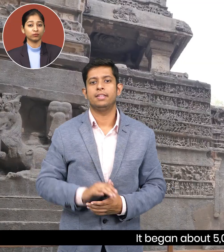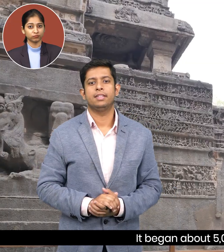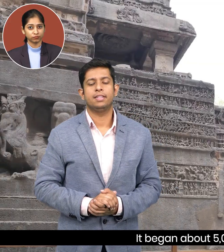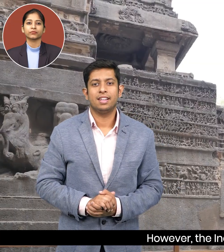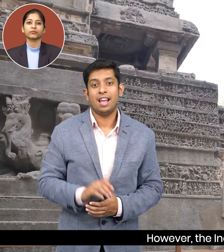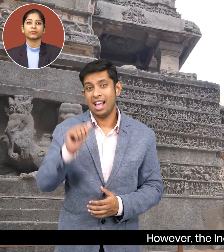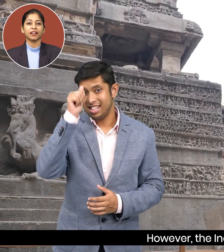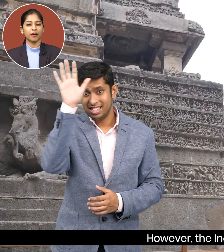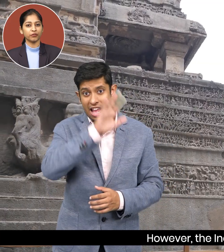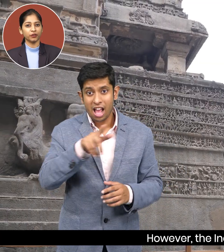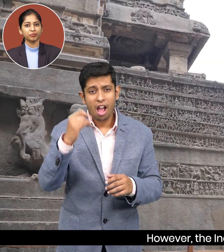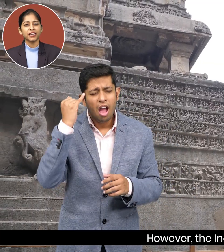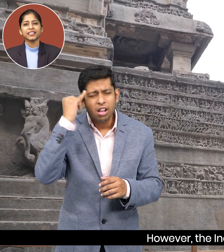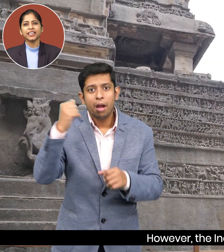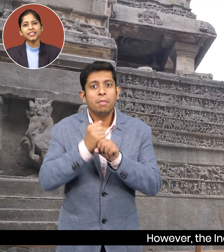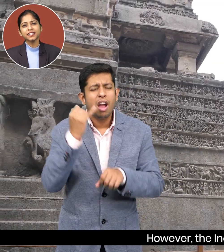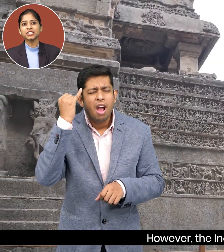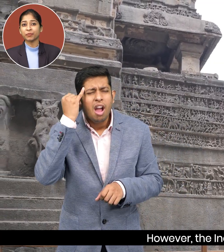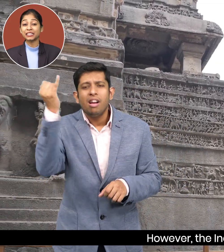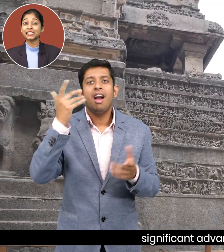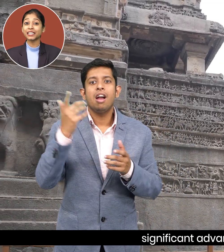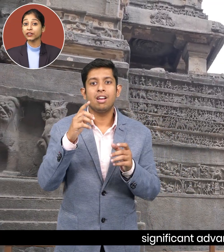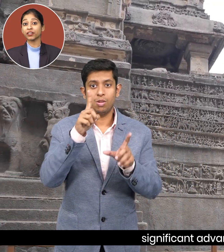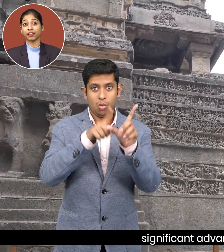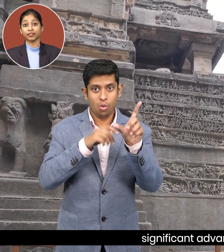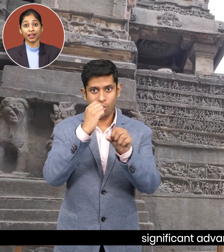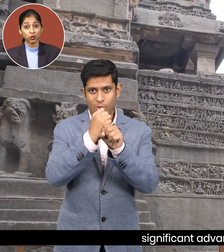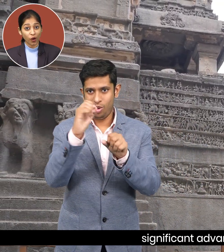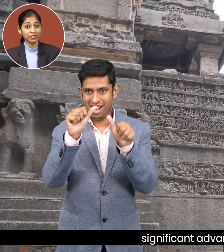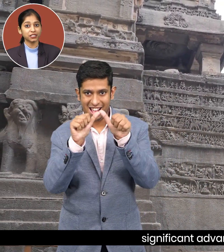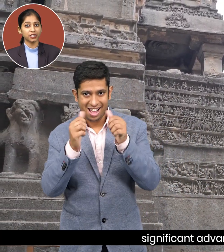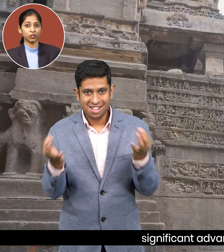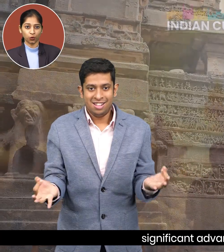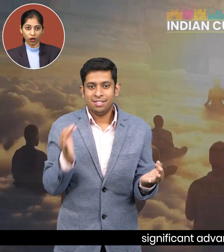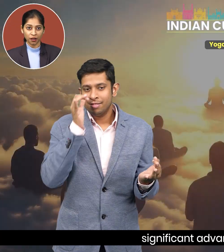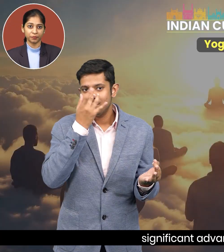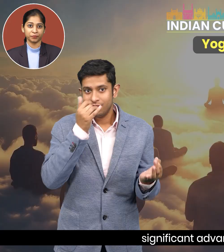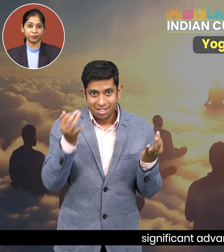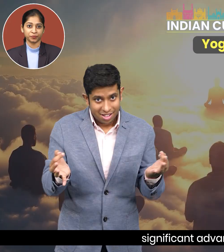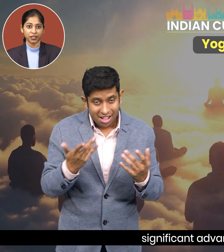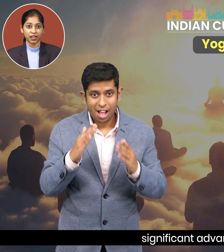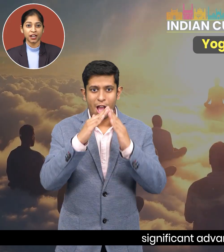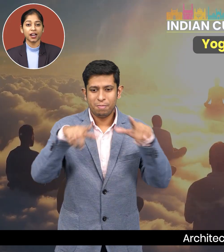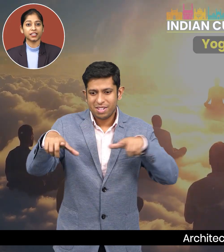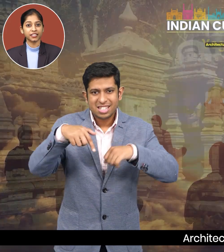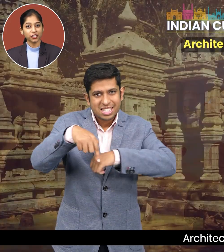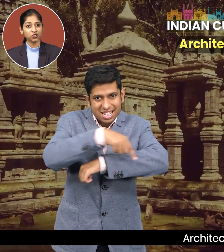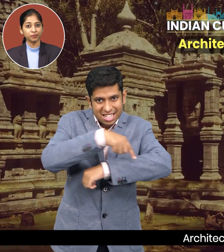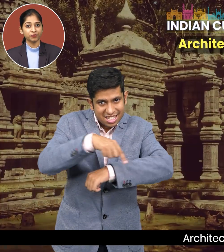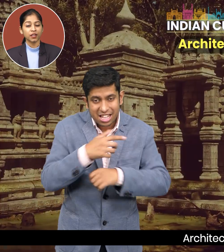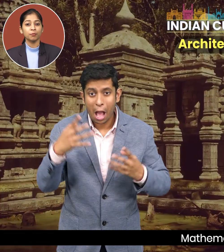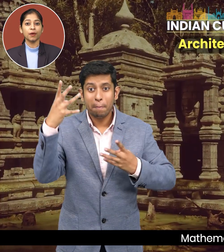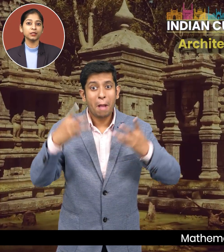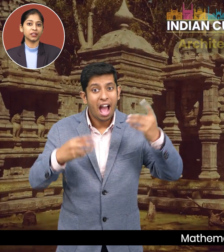ago. However, the Indians made significant advances in yoga,